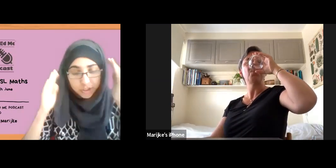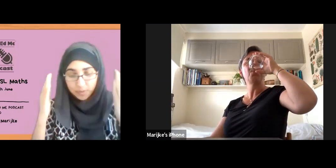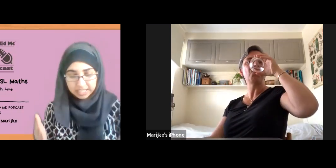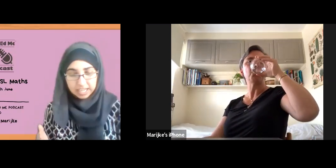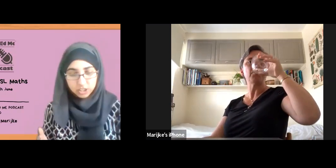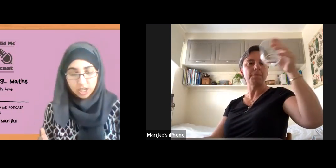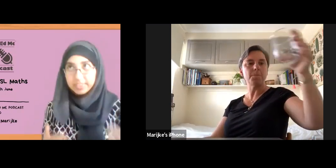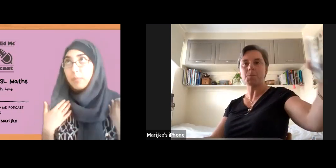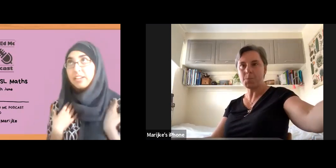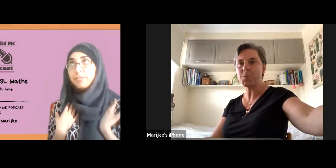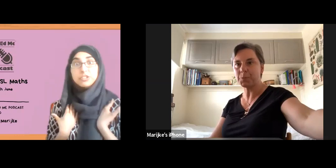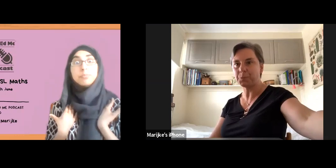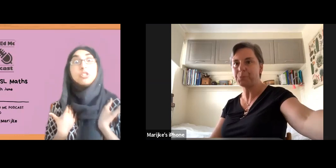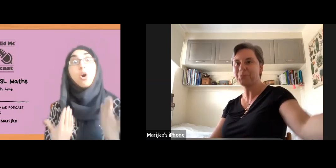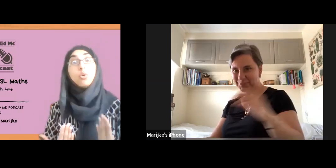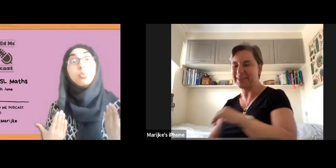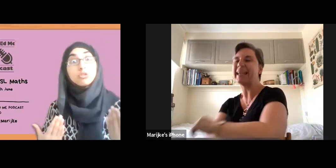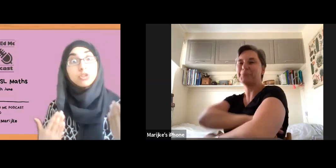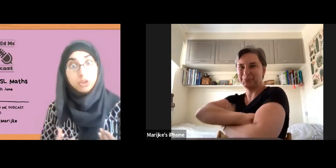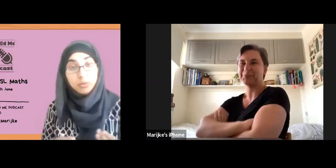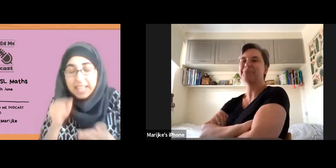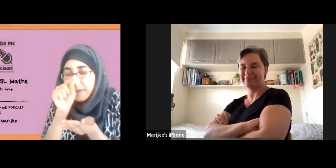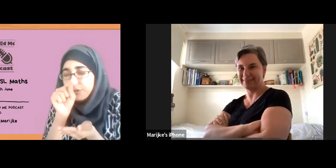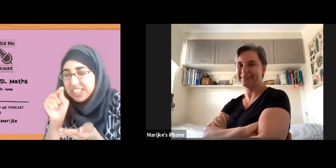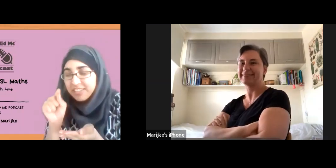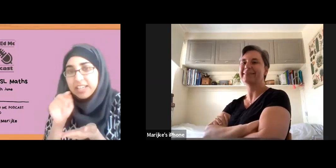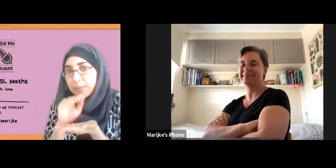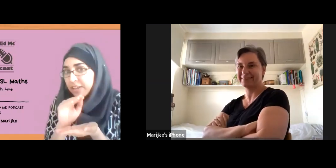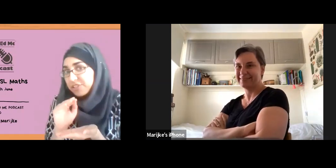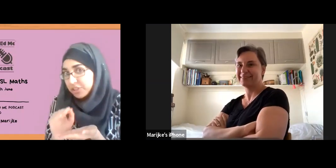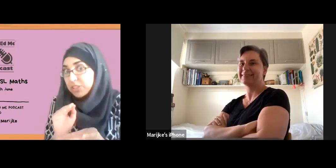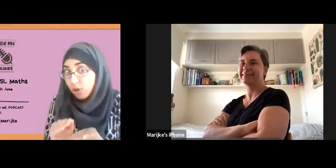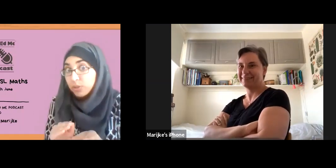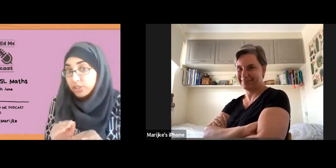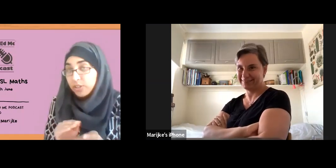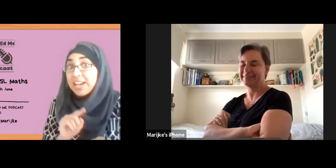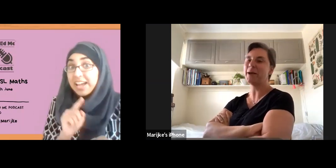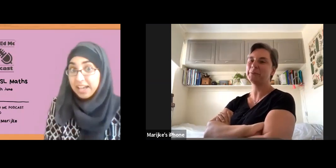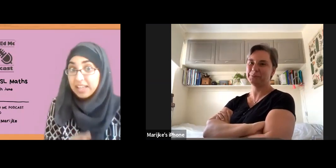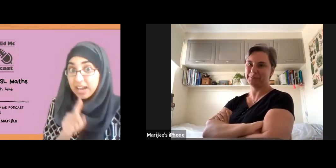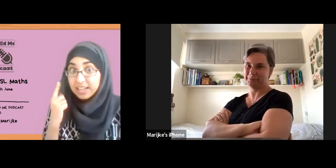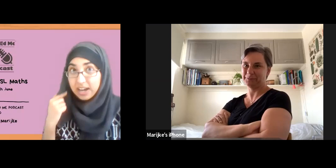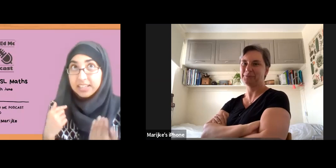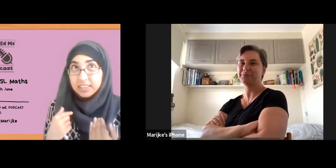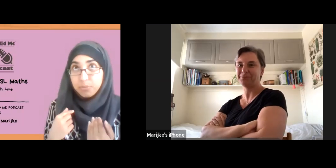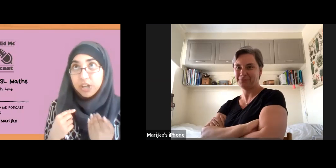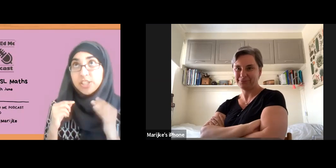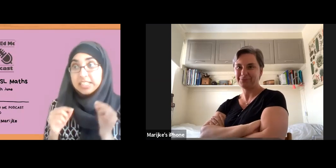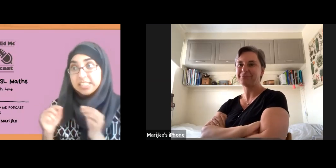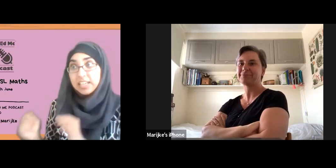don't engage. They wait for us to be told what to do. Like every single thing, they're waiting for us to be told what to do. And I get the impression that the TA